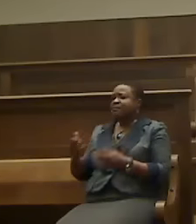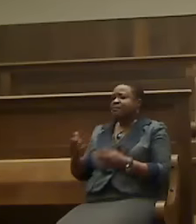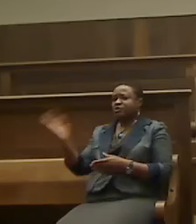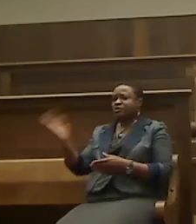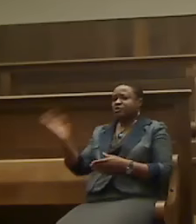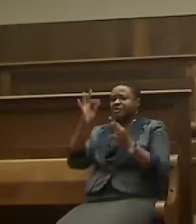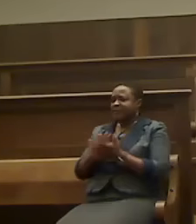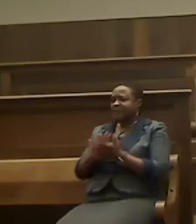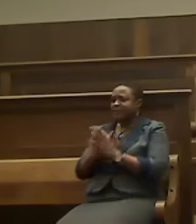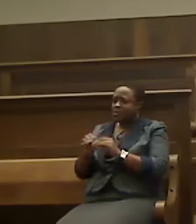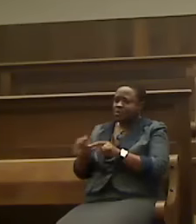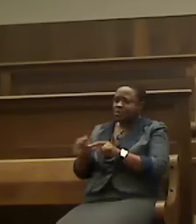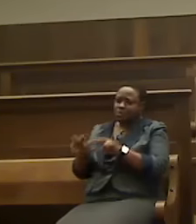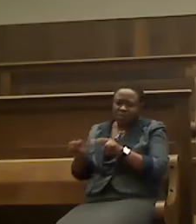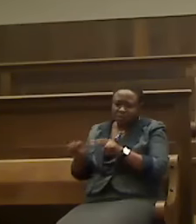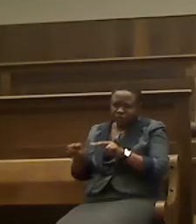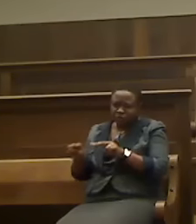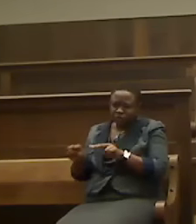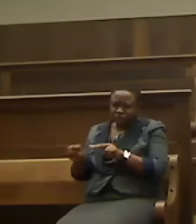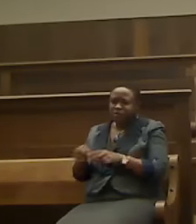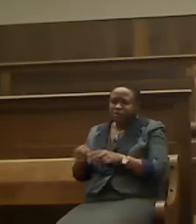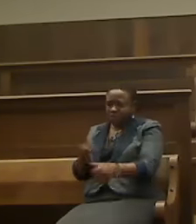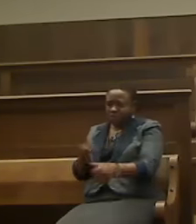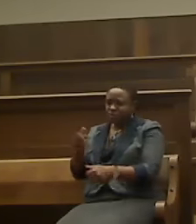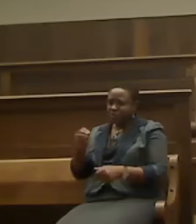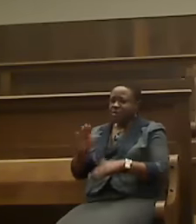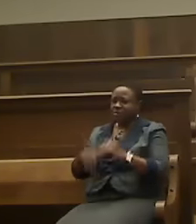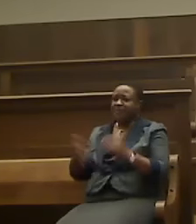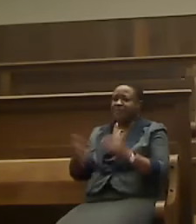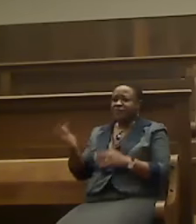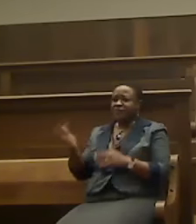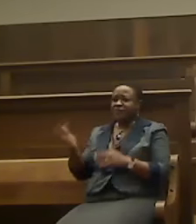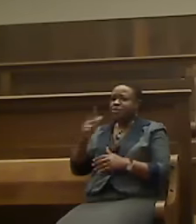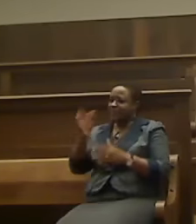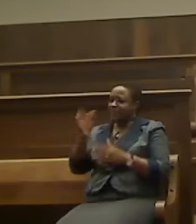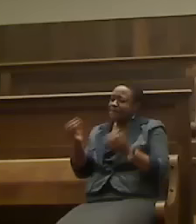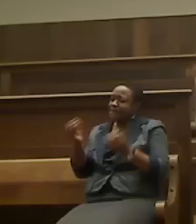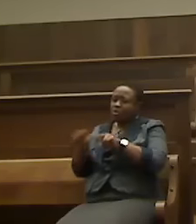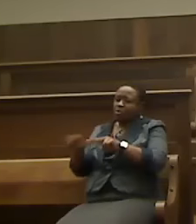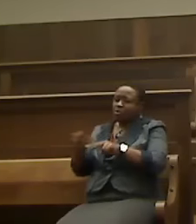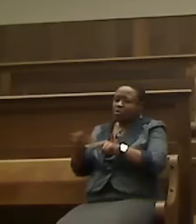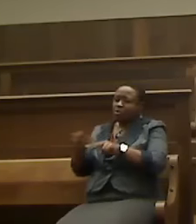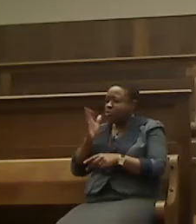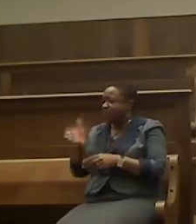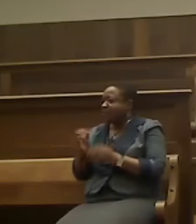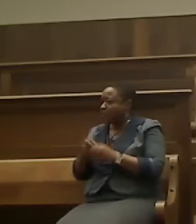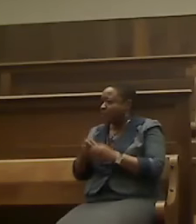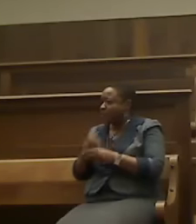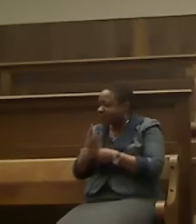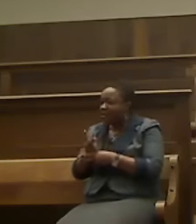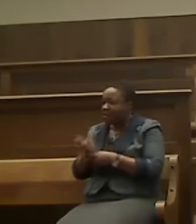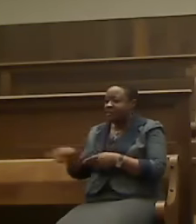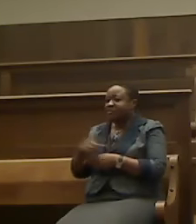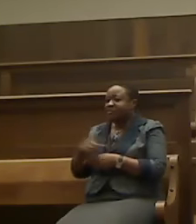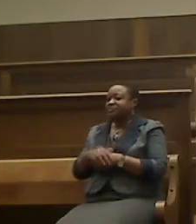more vigilant at avoiding GMOs than you have been? Raise your hand. Okay. I